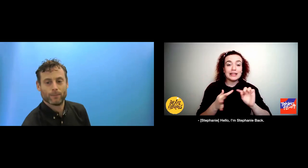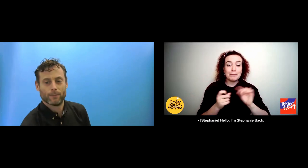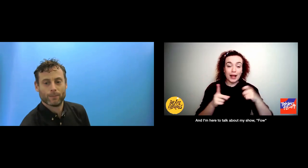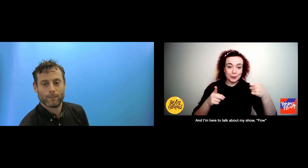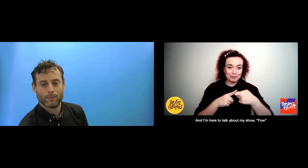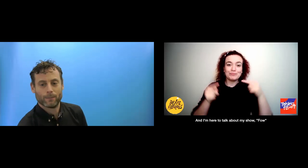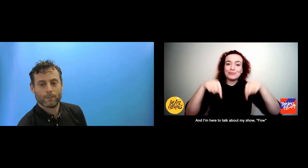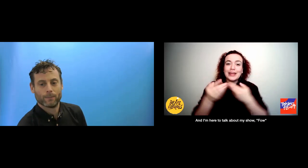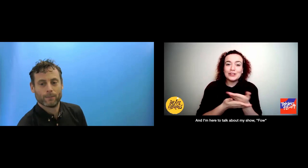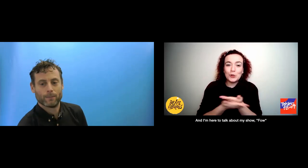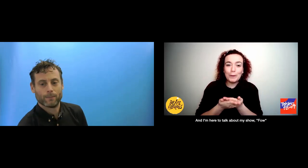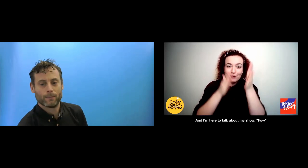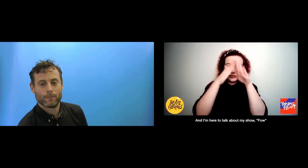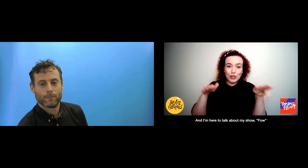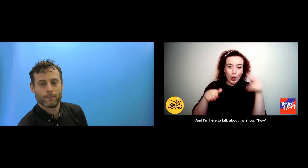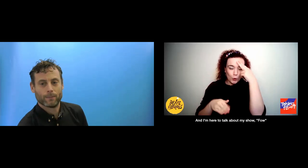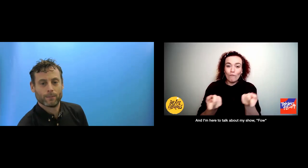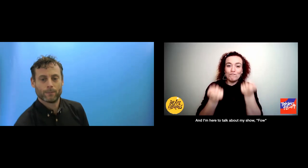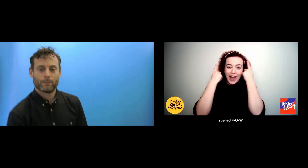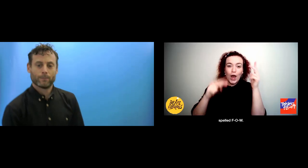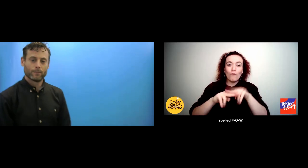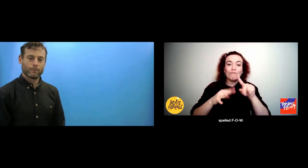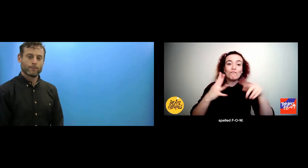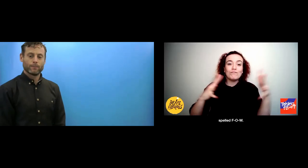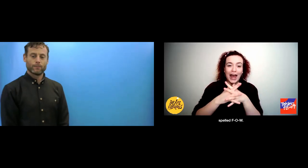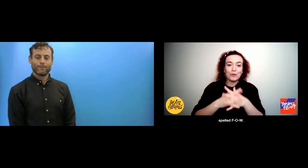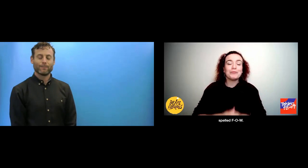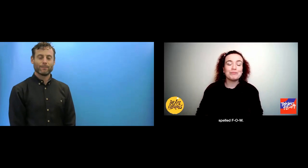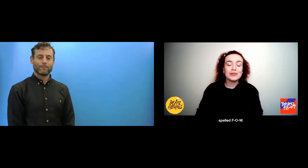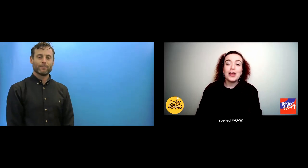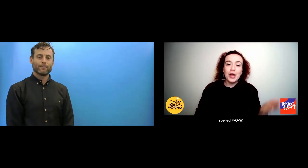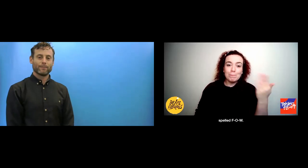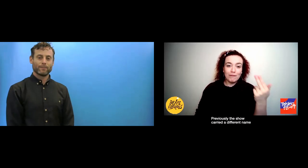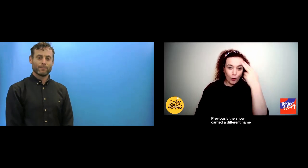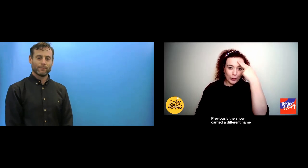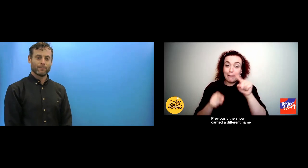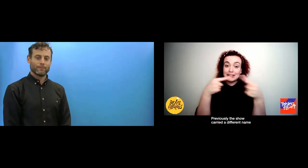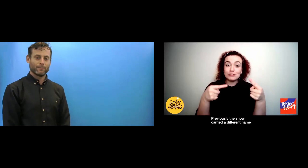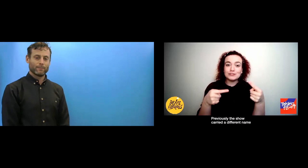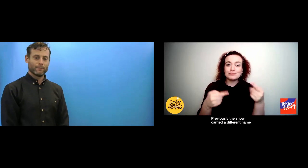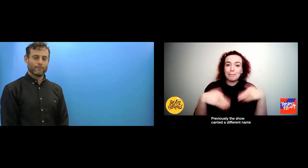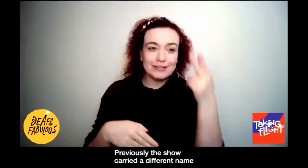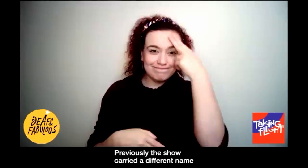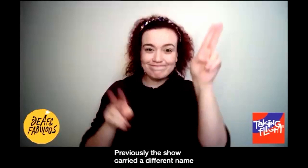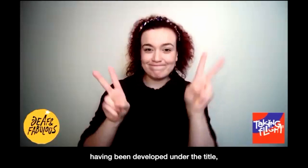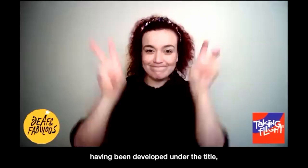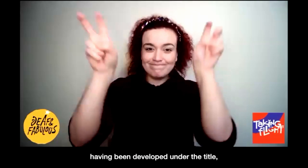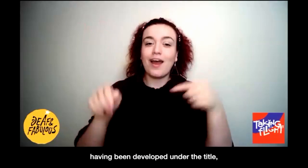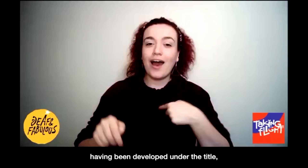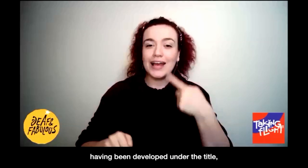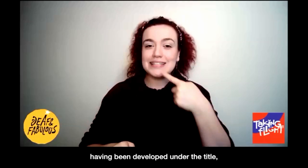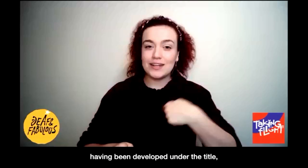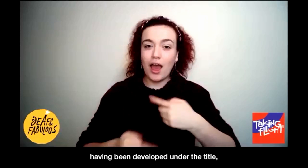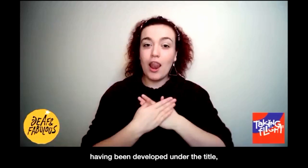Stephanie Back, and I'm here to talk about my show, FOW, spelt F-O-W. Previously, the show carried a different name,